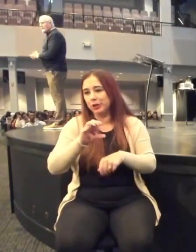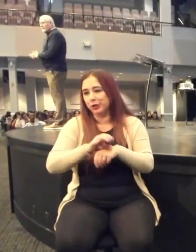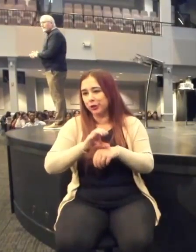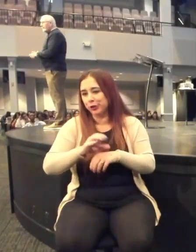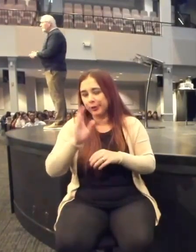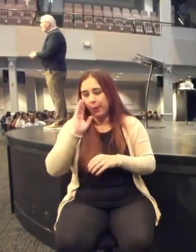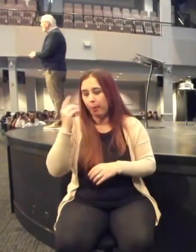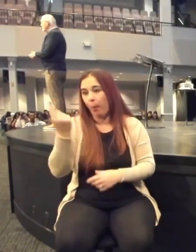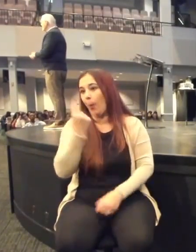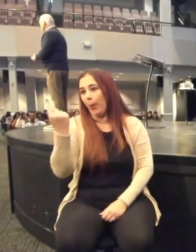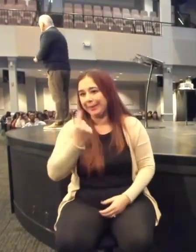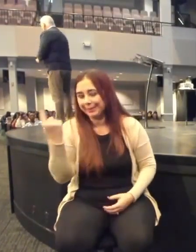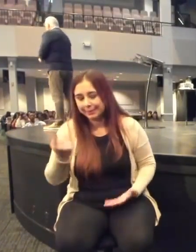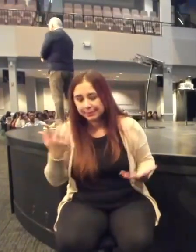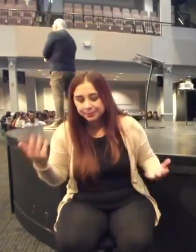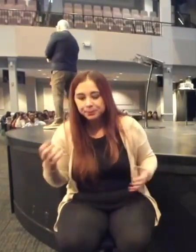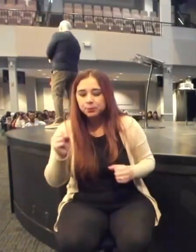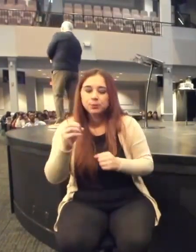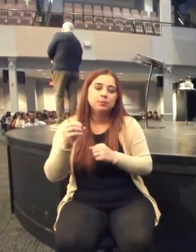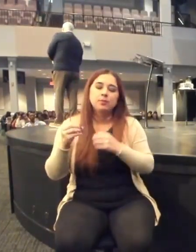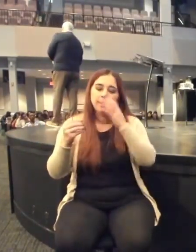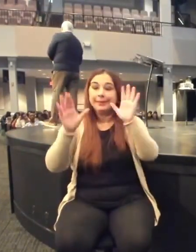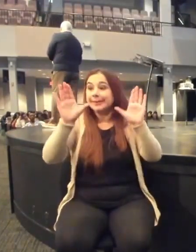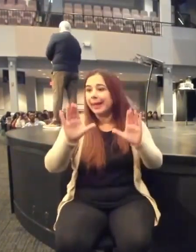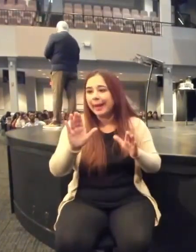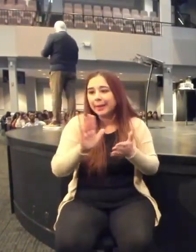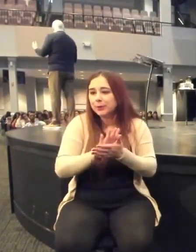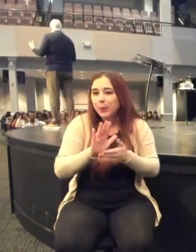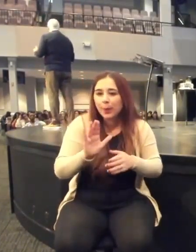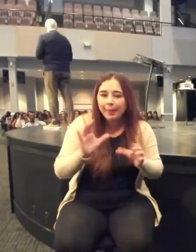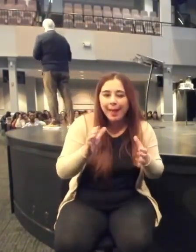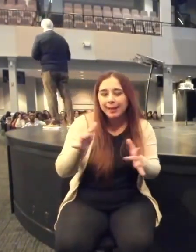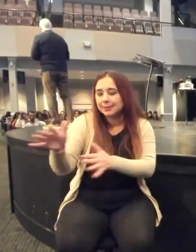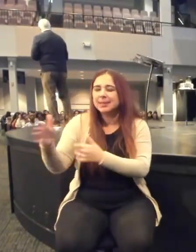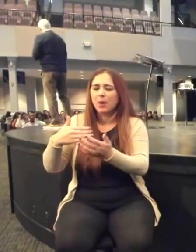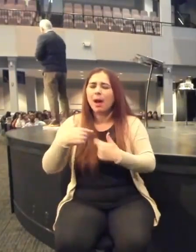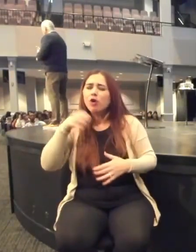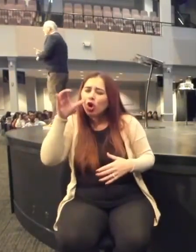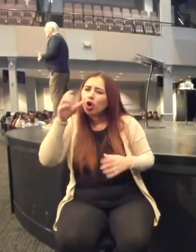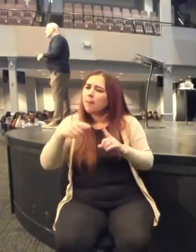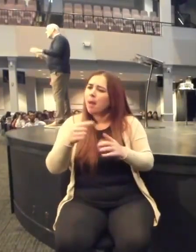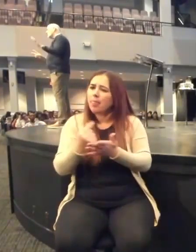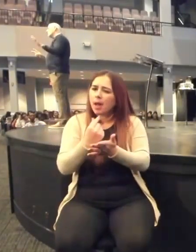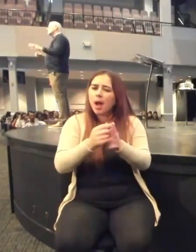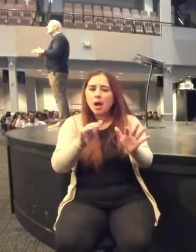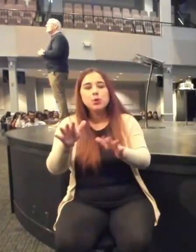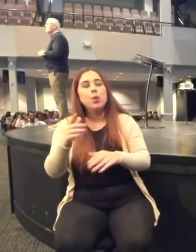okay, Sunday school classes and so forth. I heard about the gospel, but I'm laying